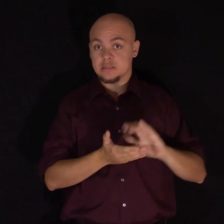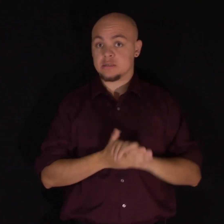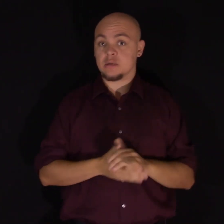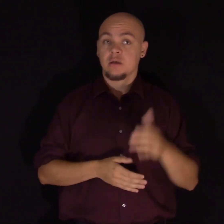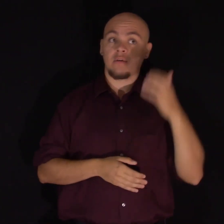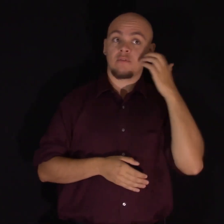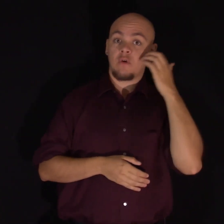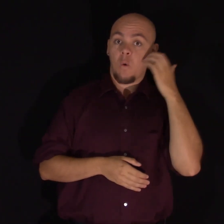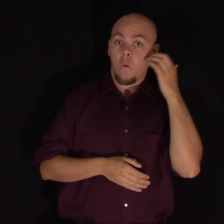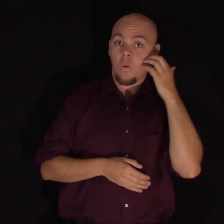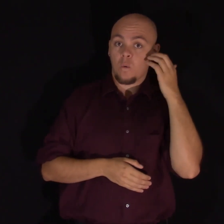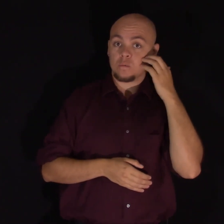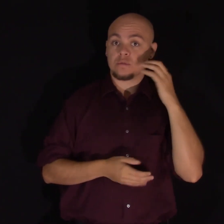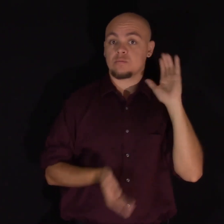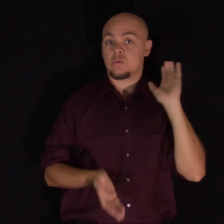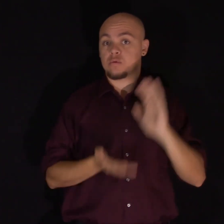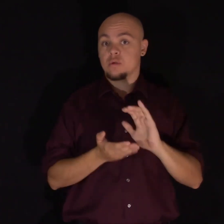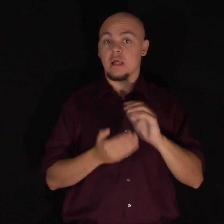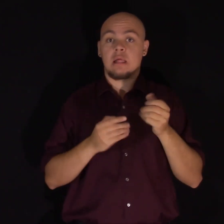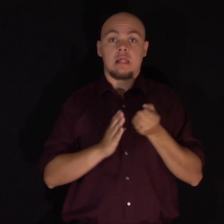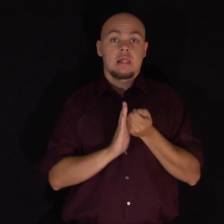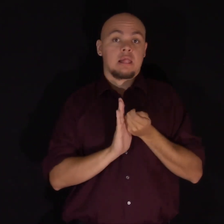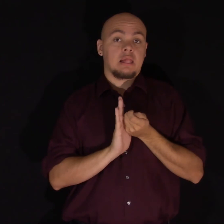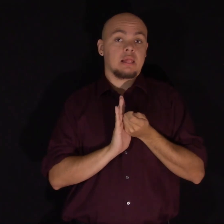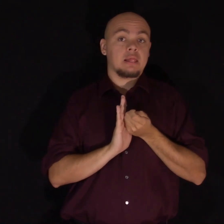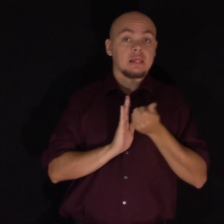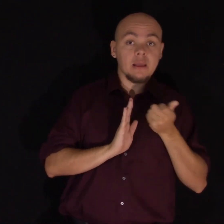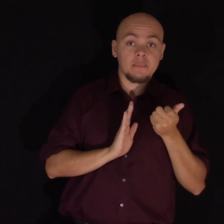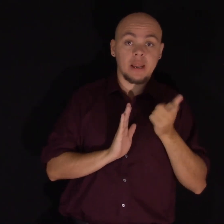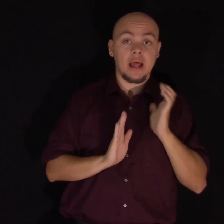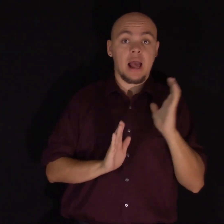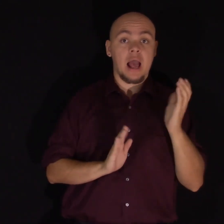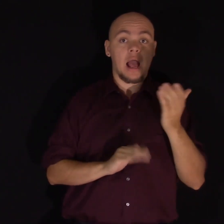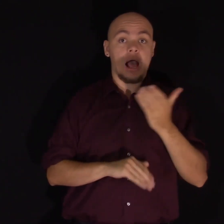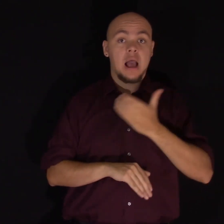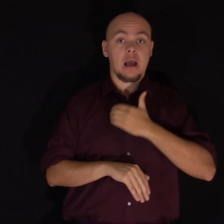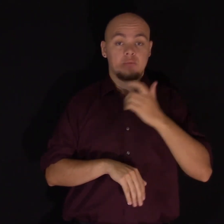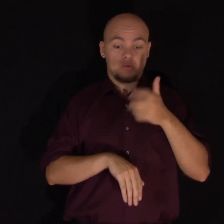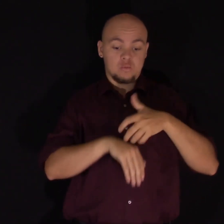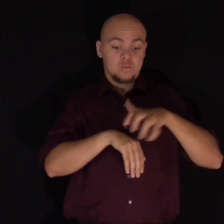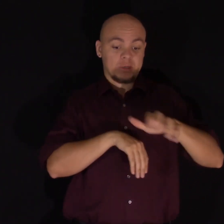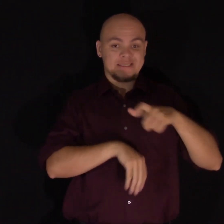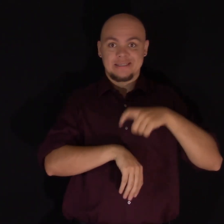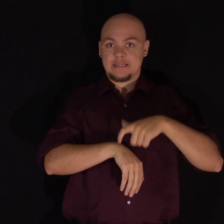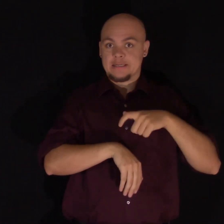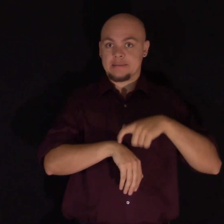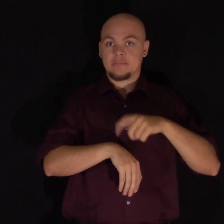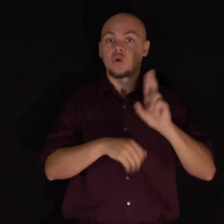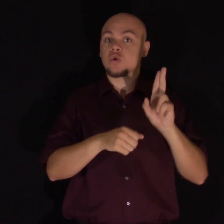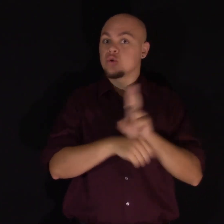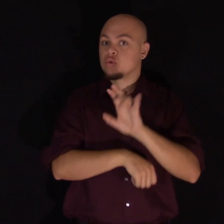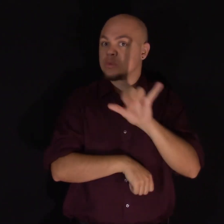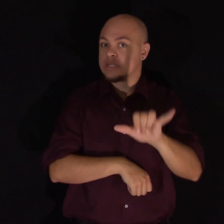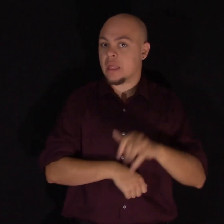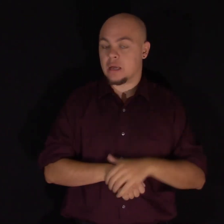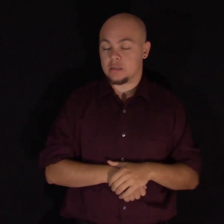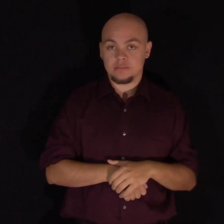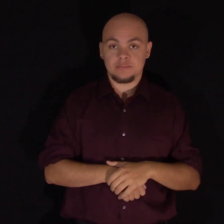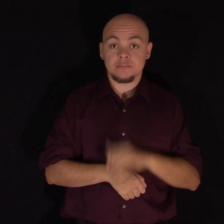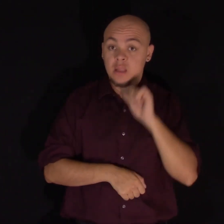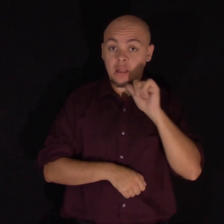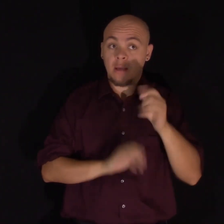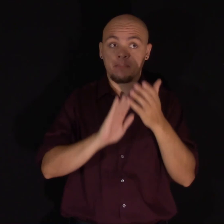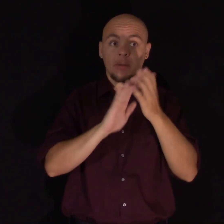phones, on devices, that'll let us eliminate a lot of the time we waste on our devices. Use those features, not only to